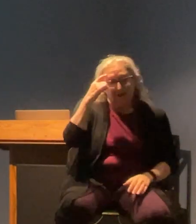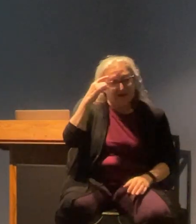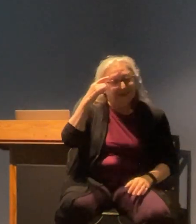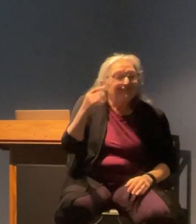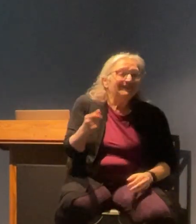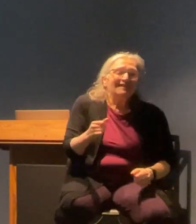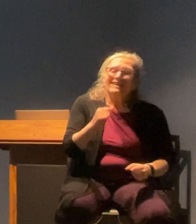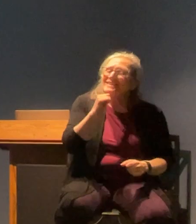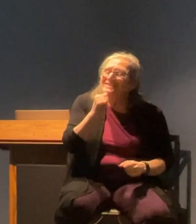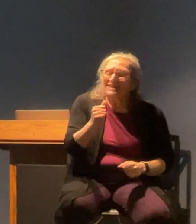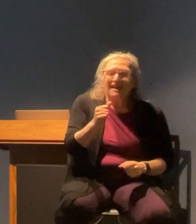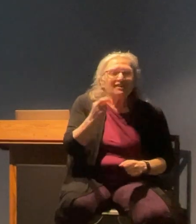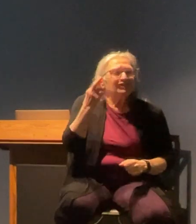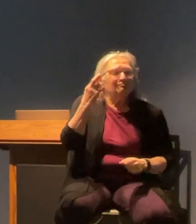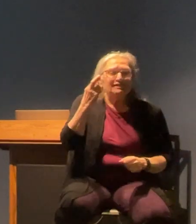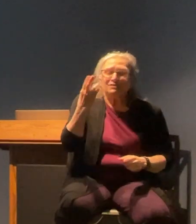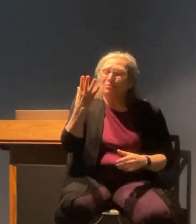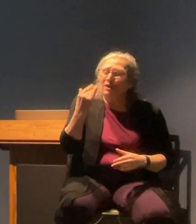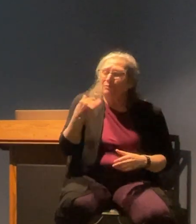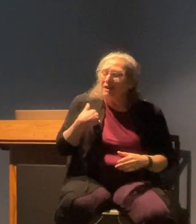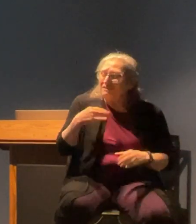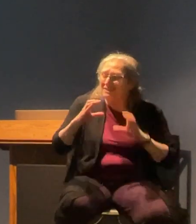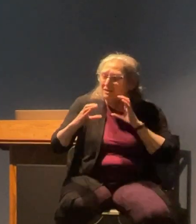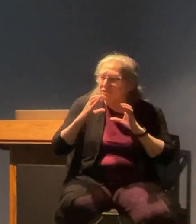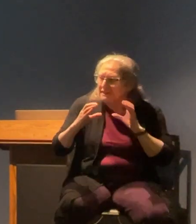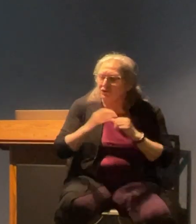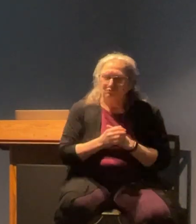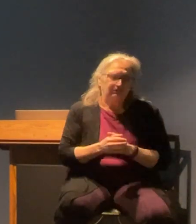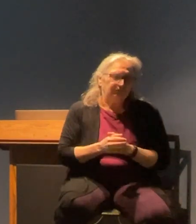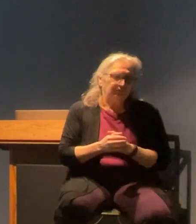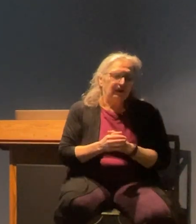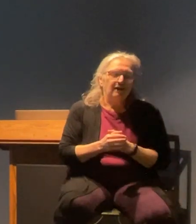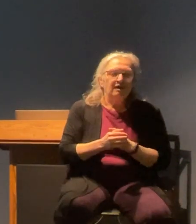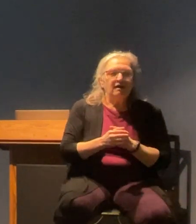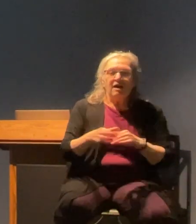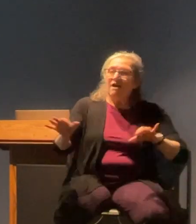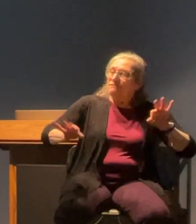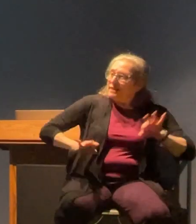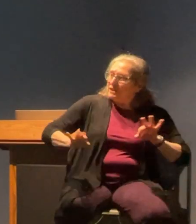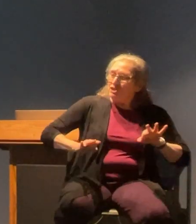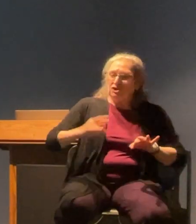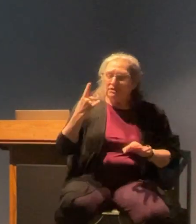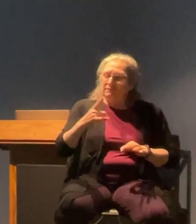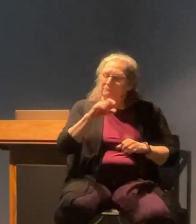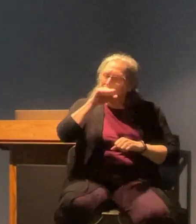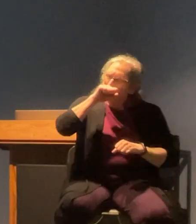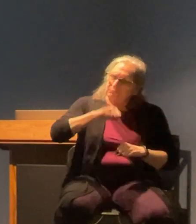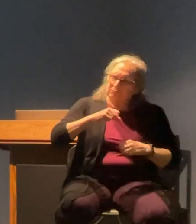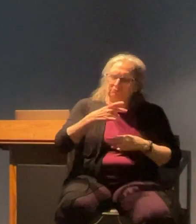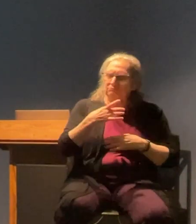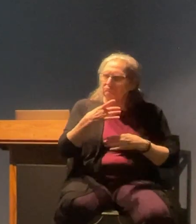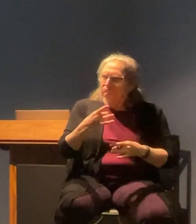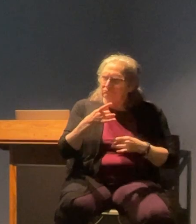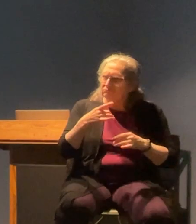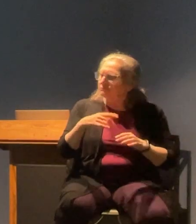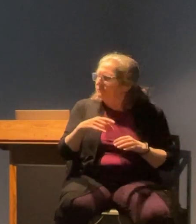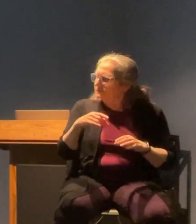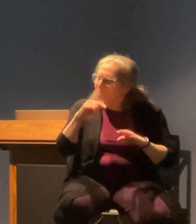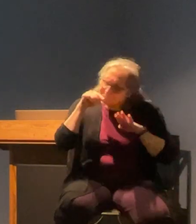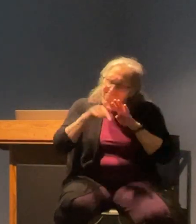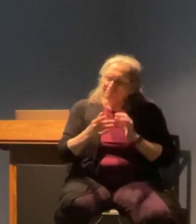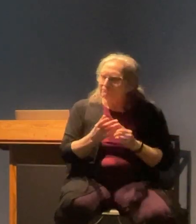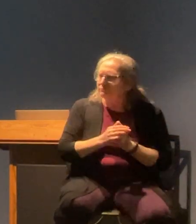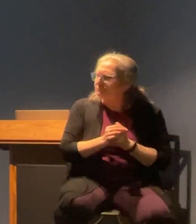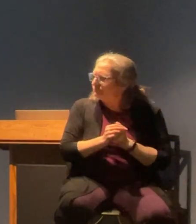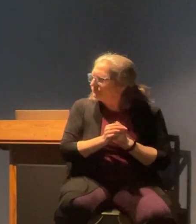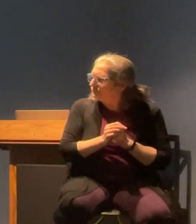this conversation is just on the fly. Fashion is something that you're deeply interested in. So could you